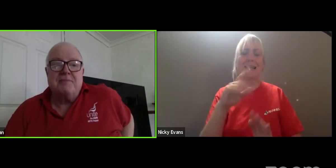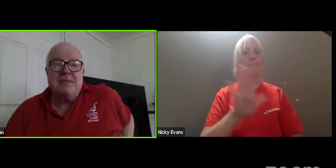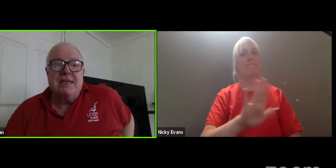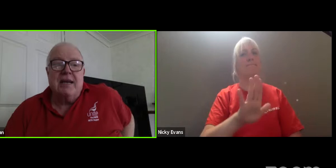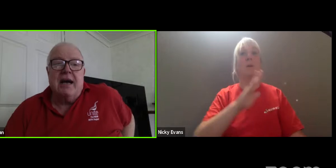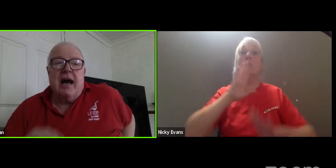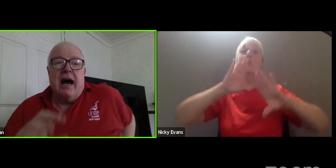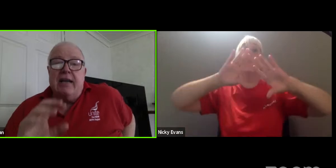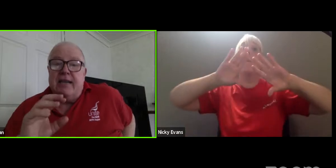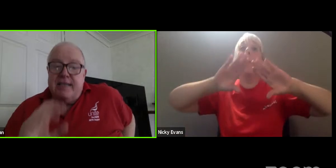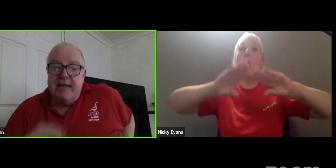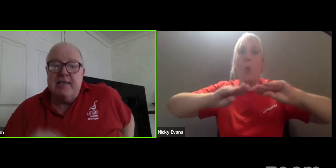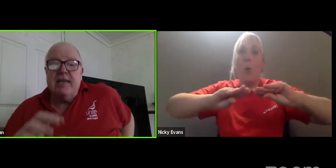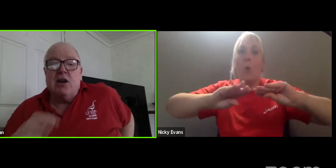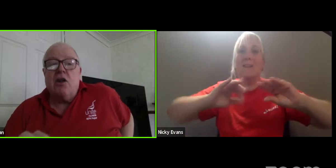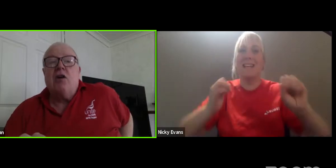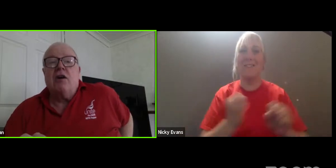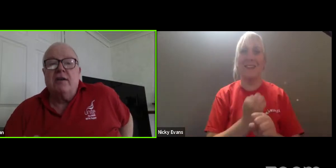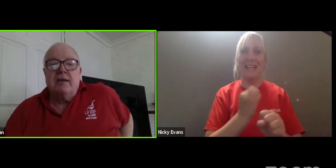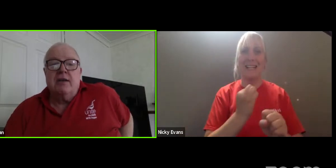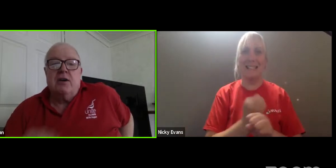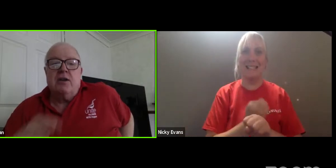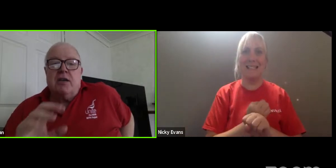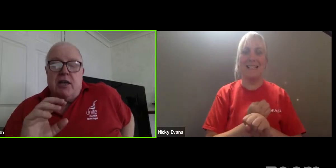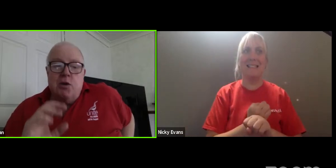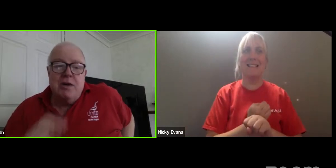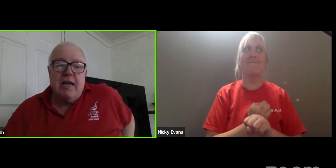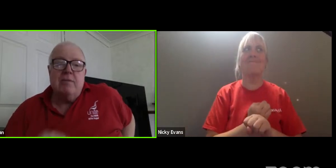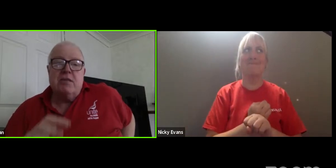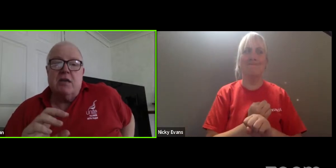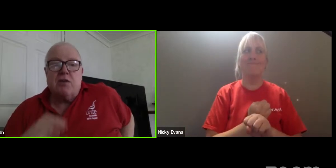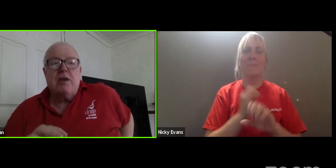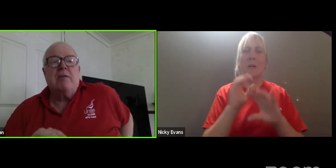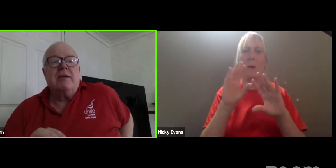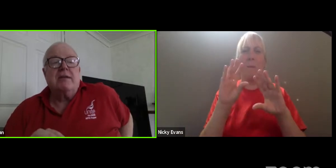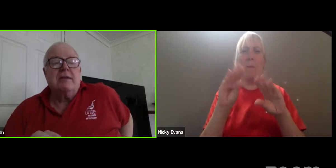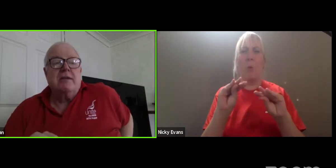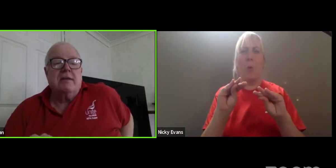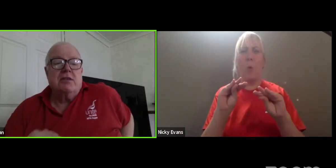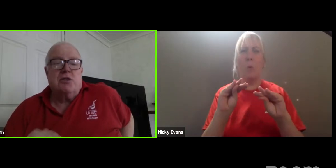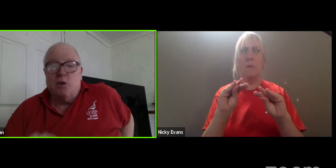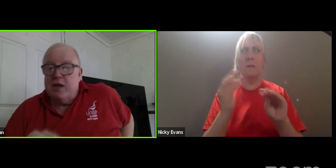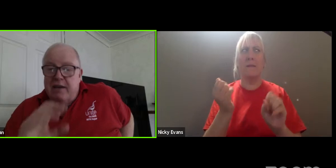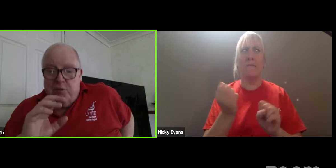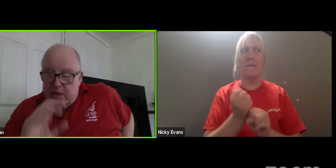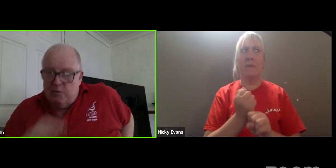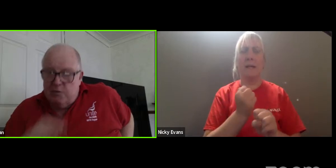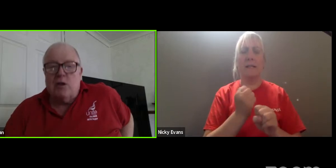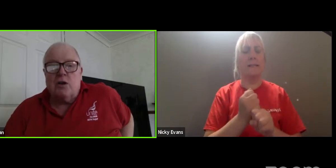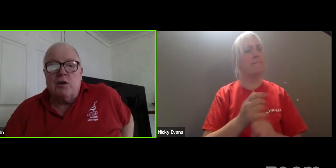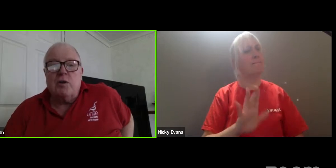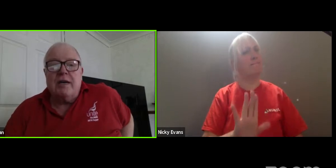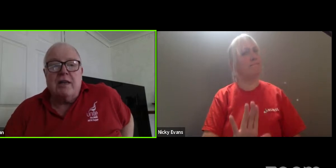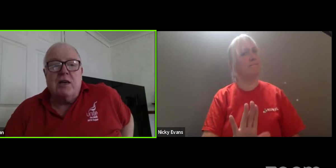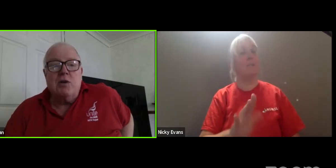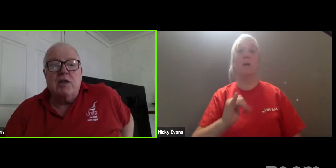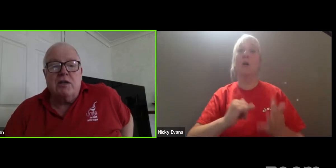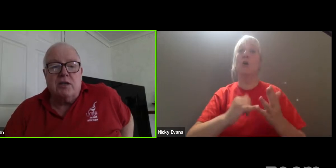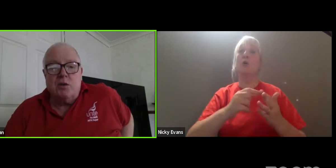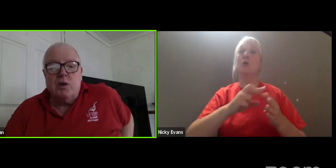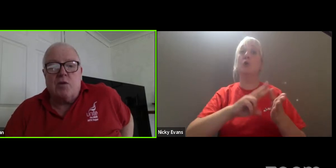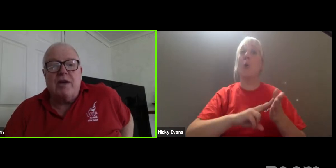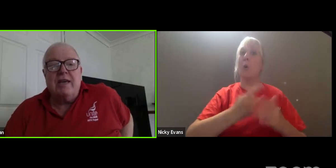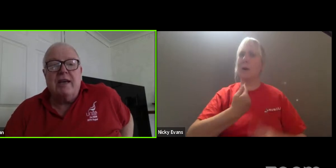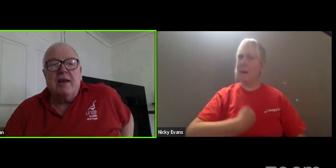it. And it didn't take long to get unanimous agreement. Sean and I, first of all, got Unite the